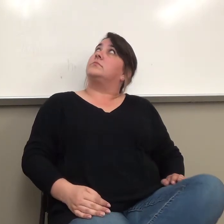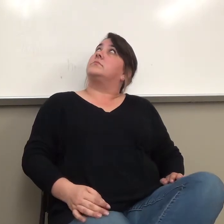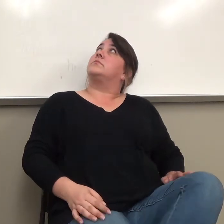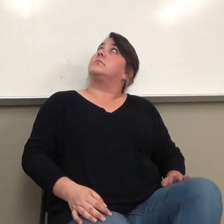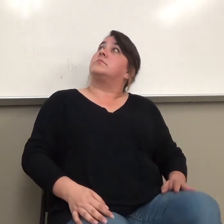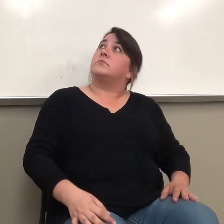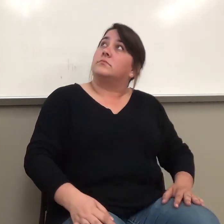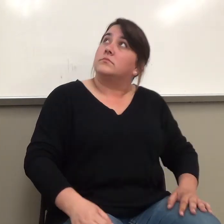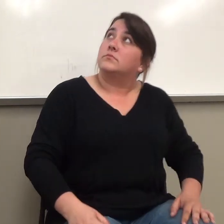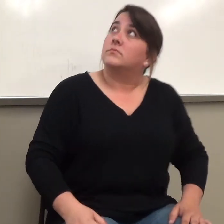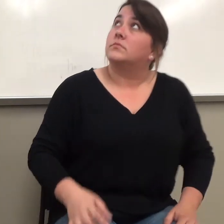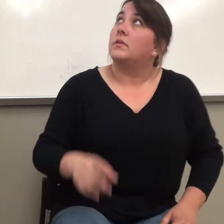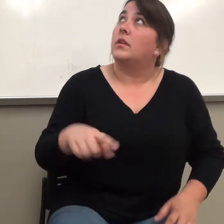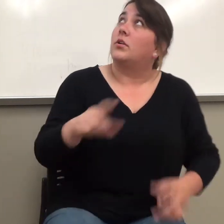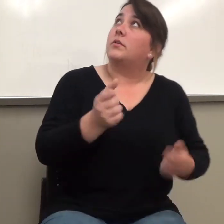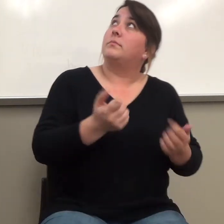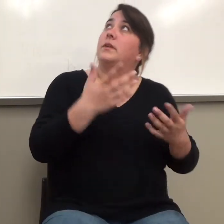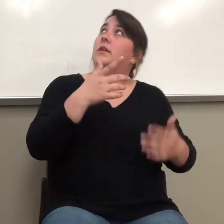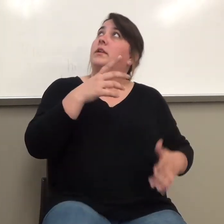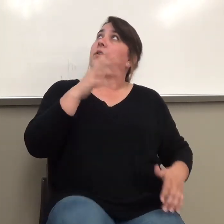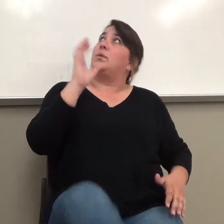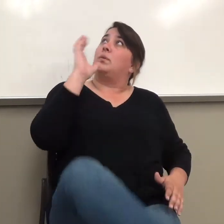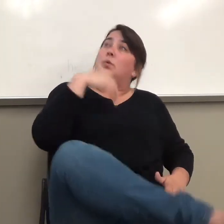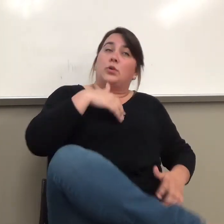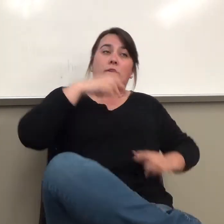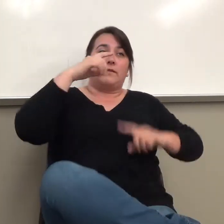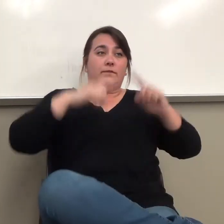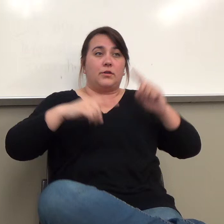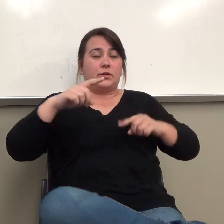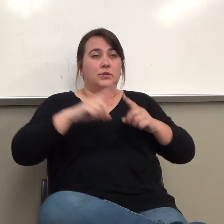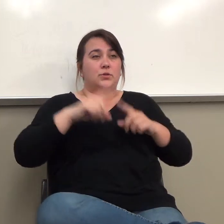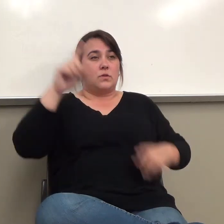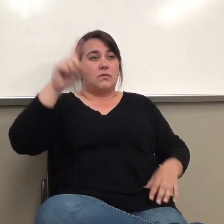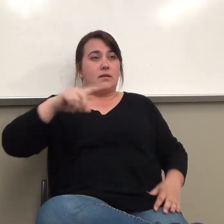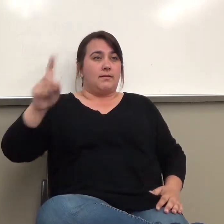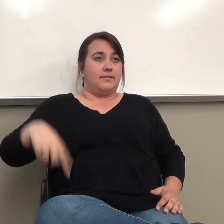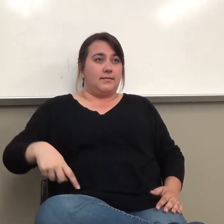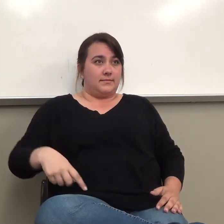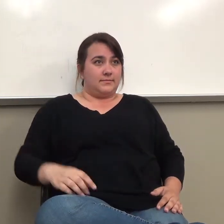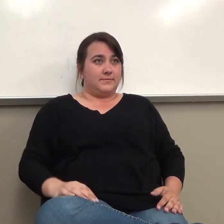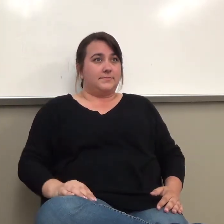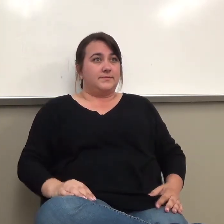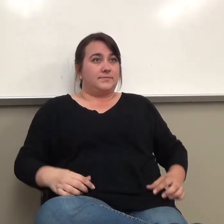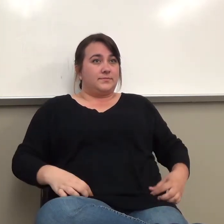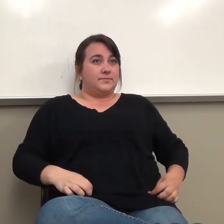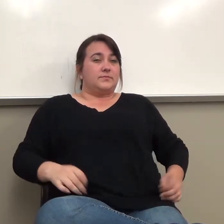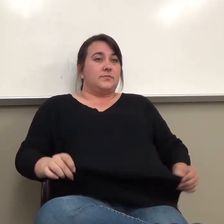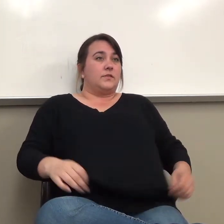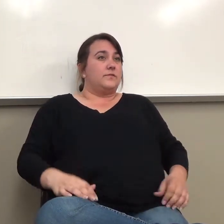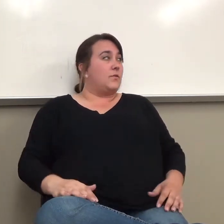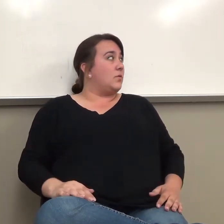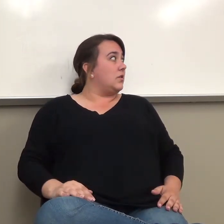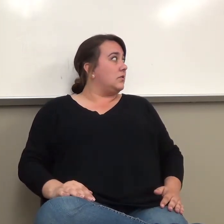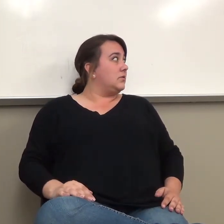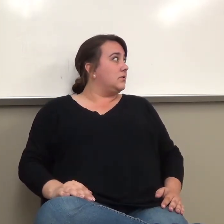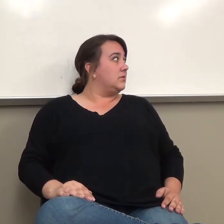there are many quirky variations to lightning. How many? 4?